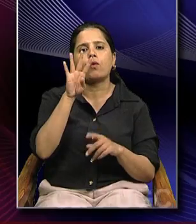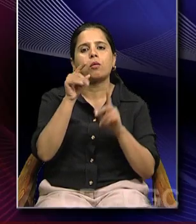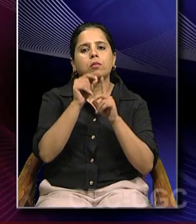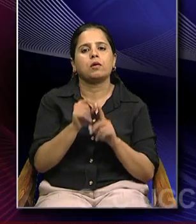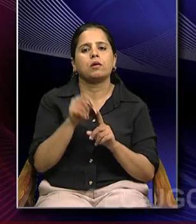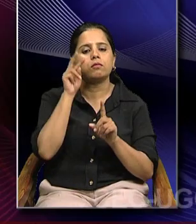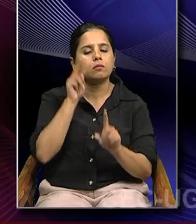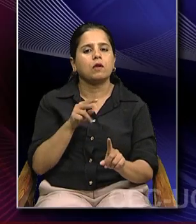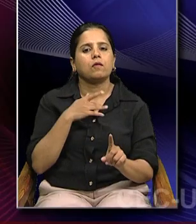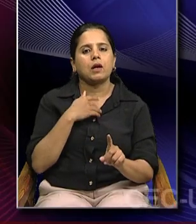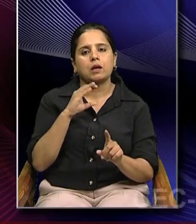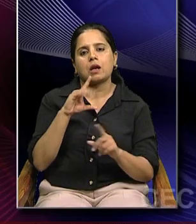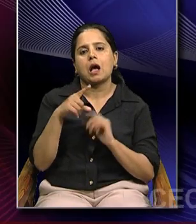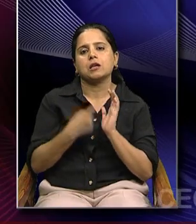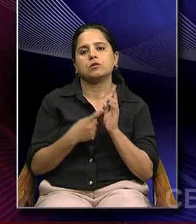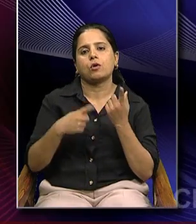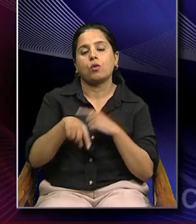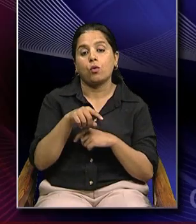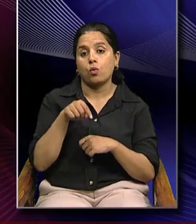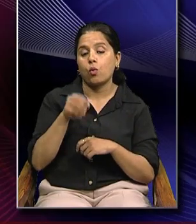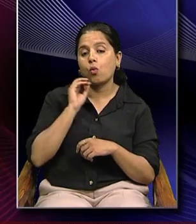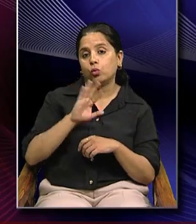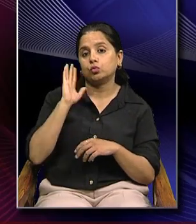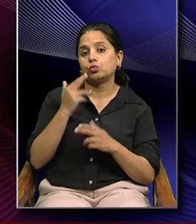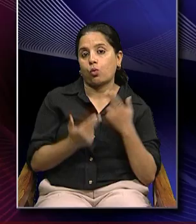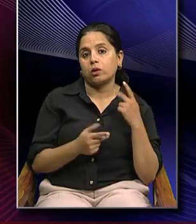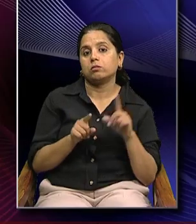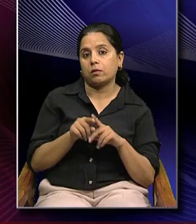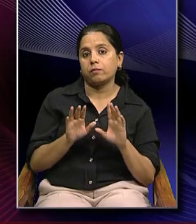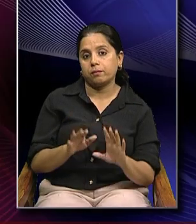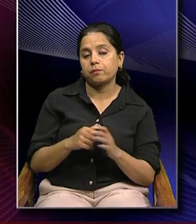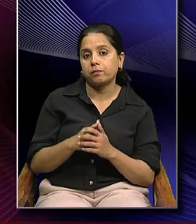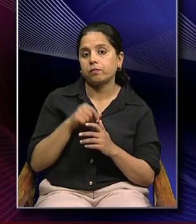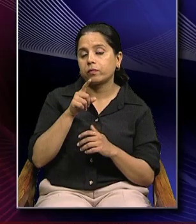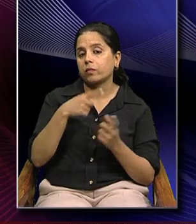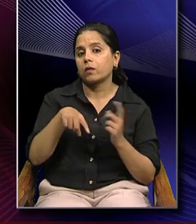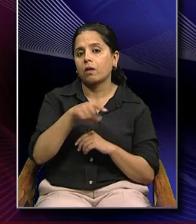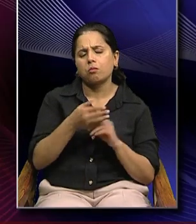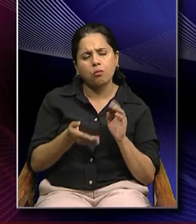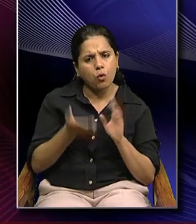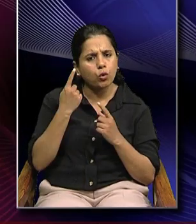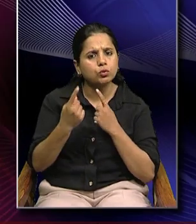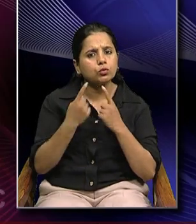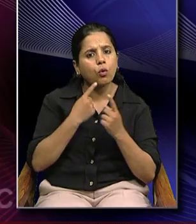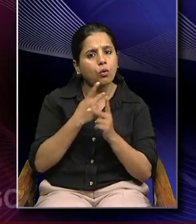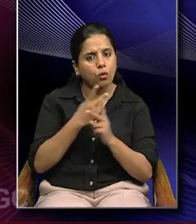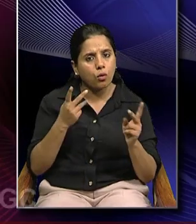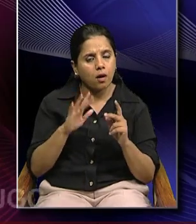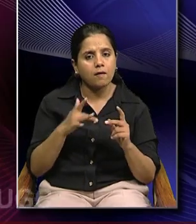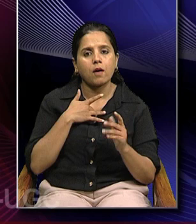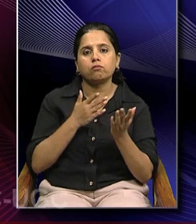the perspective of customers. That also has become an old story, and this speaks volumes about the